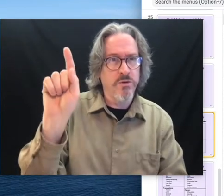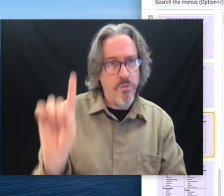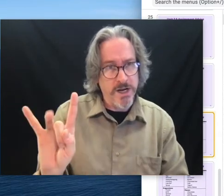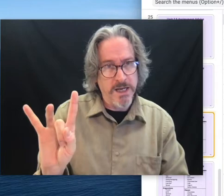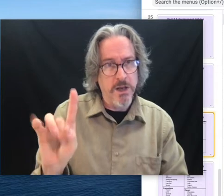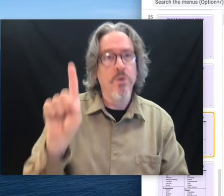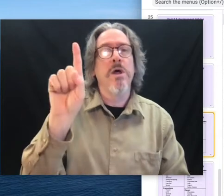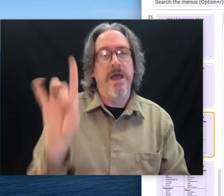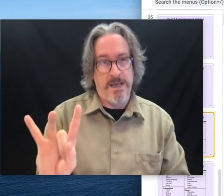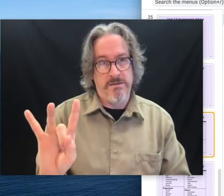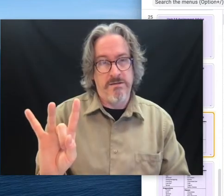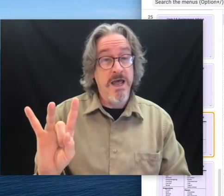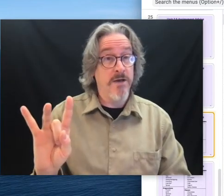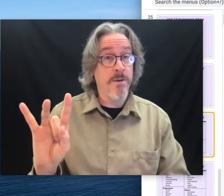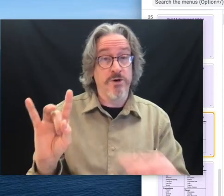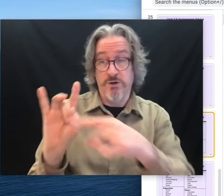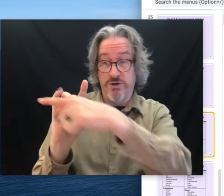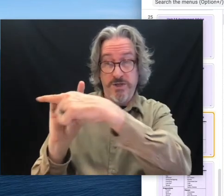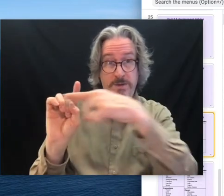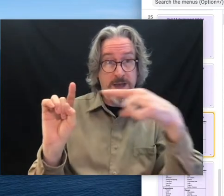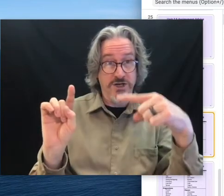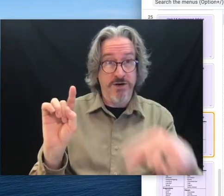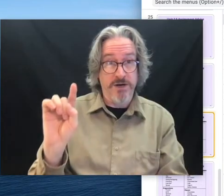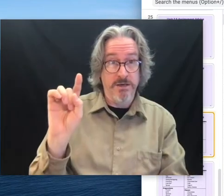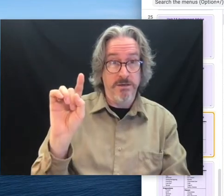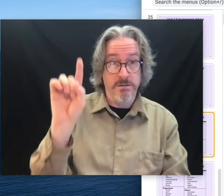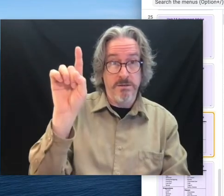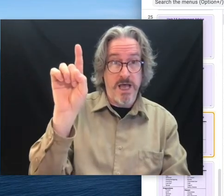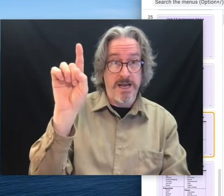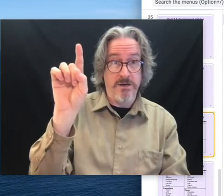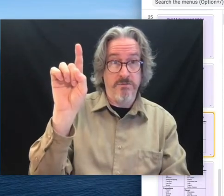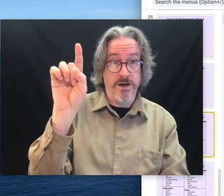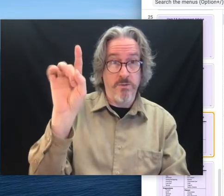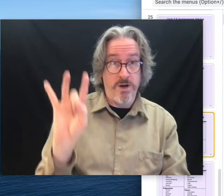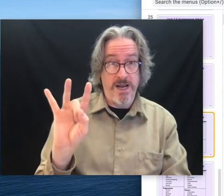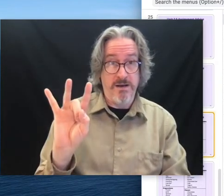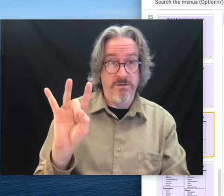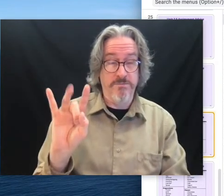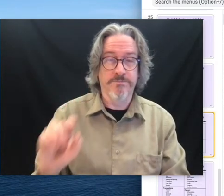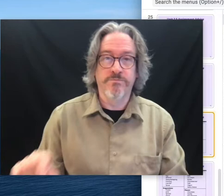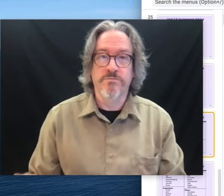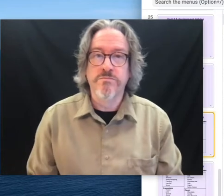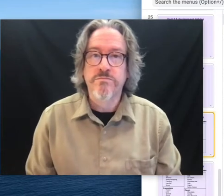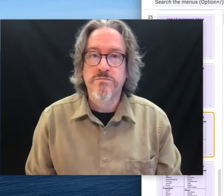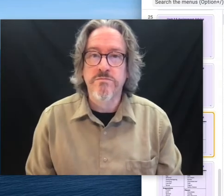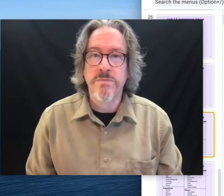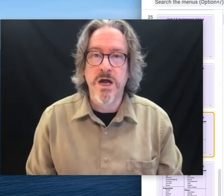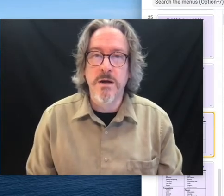forward. 1/8. And remember, you're doing the imaginary line, right? 1/8.